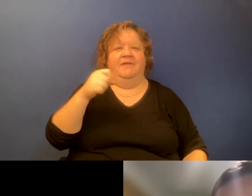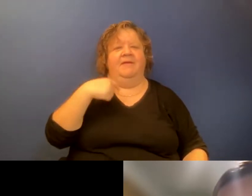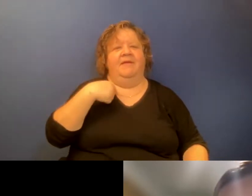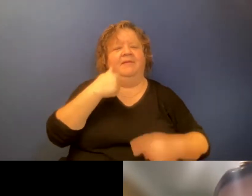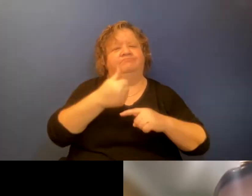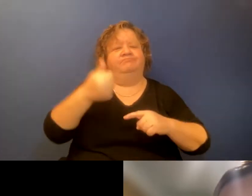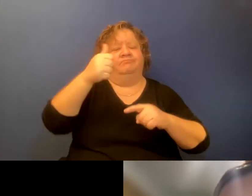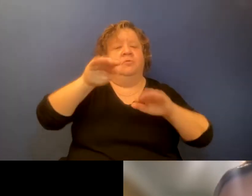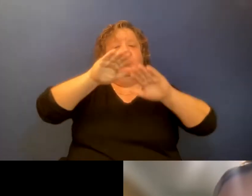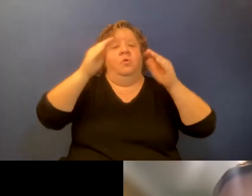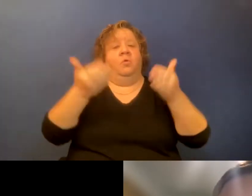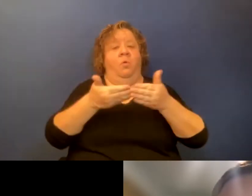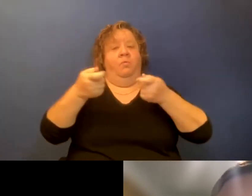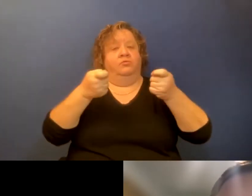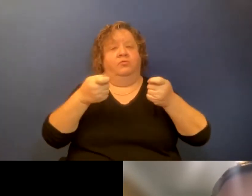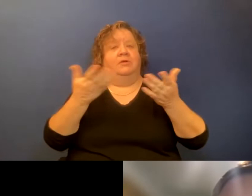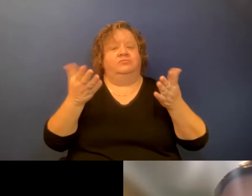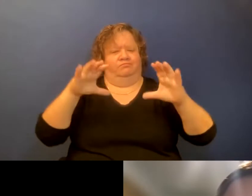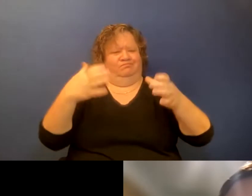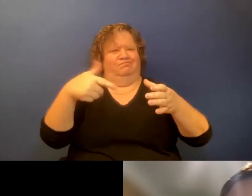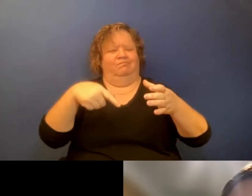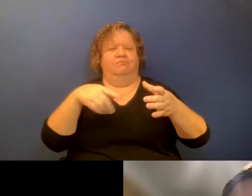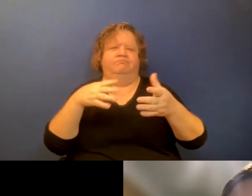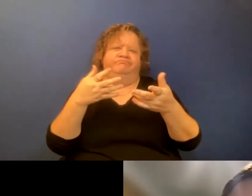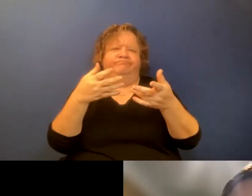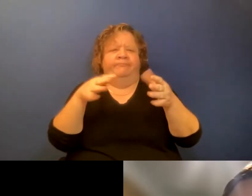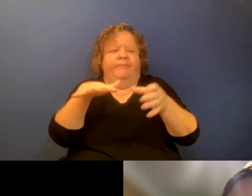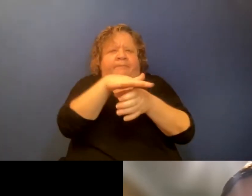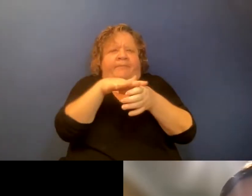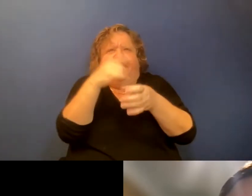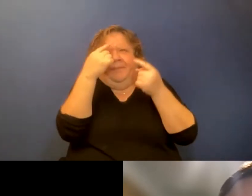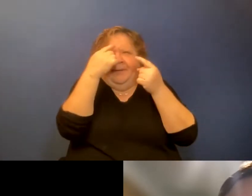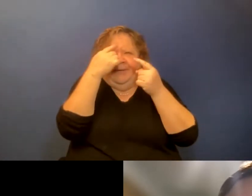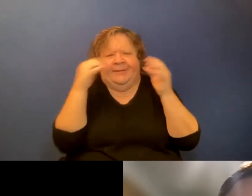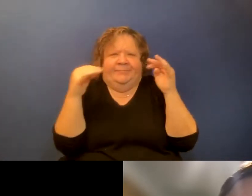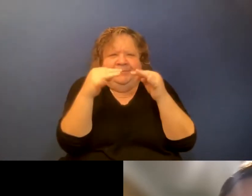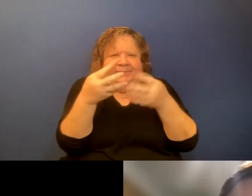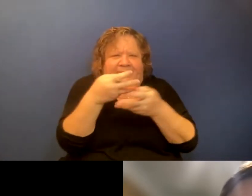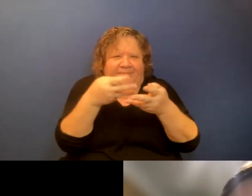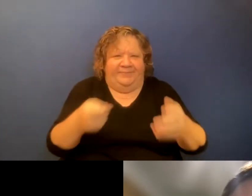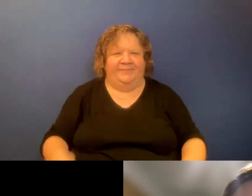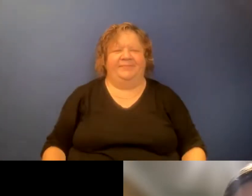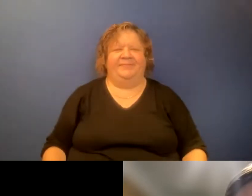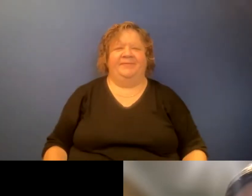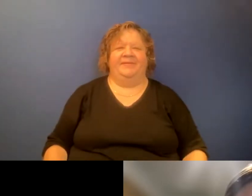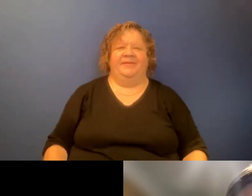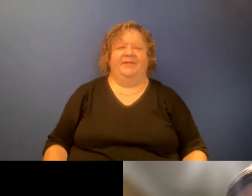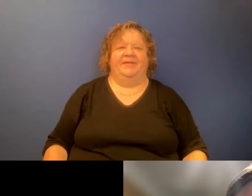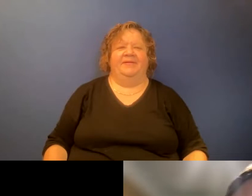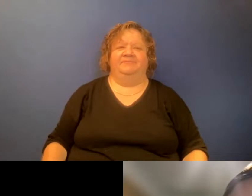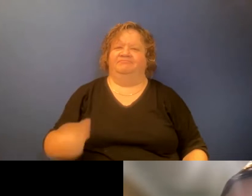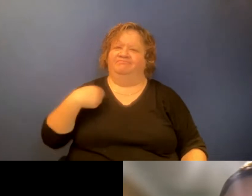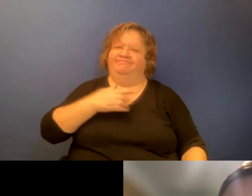these circles, and it's such a pleasure to be here. We really specialize in SBC, social and behavior change, and that's really the focus